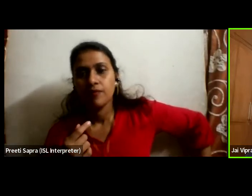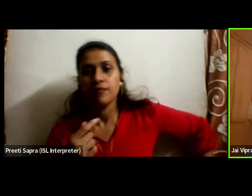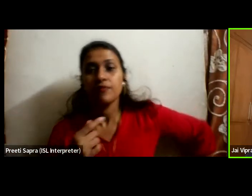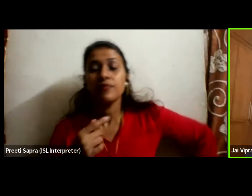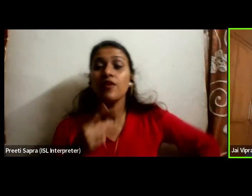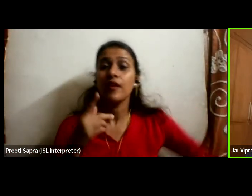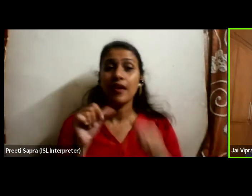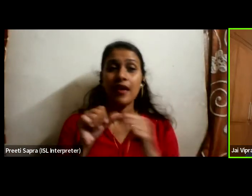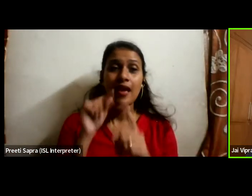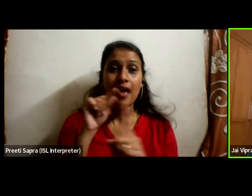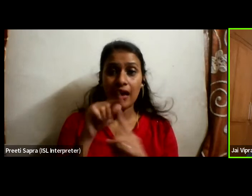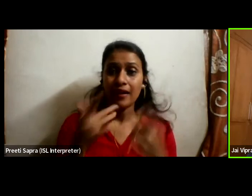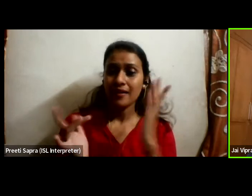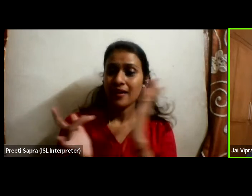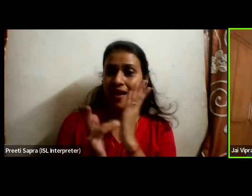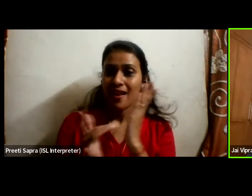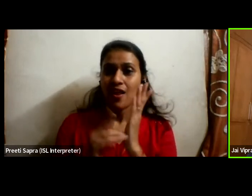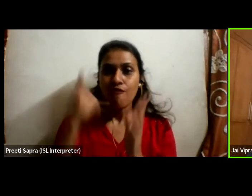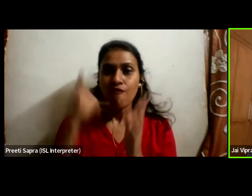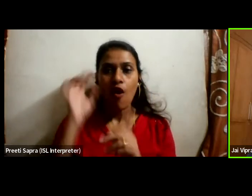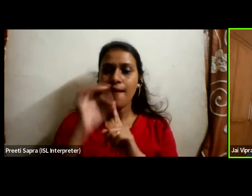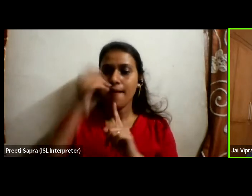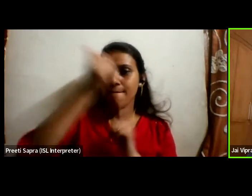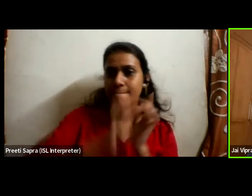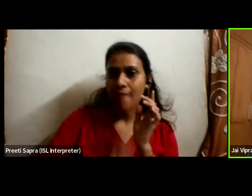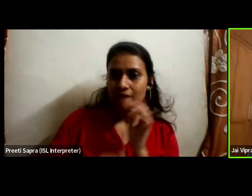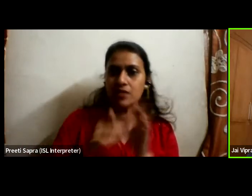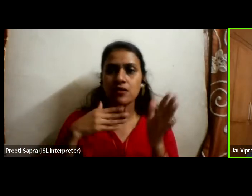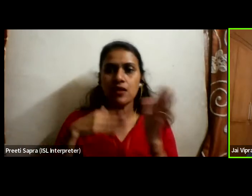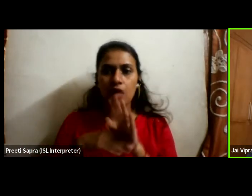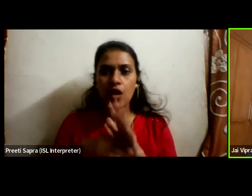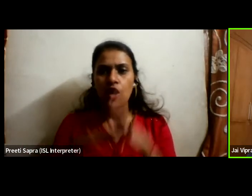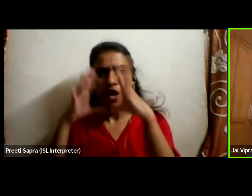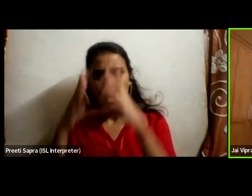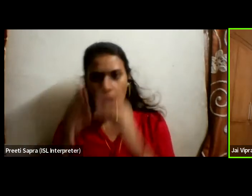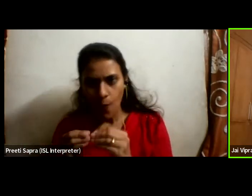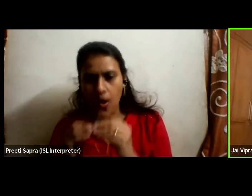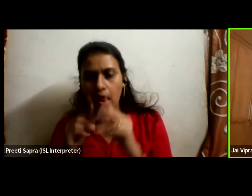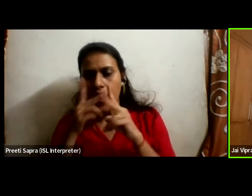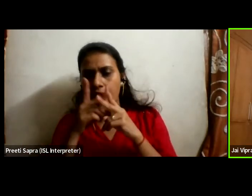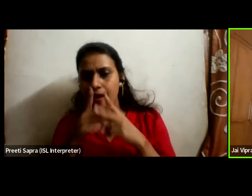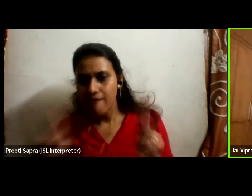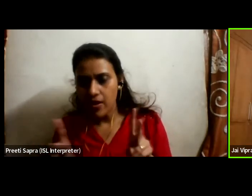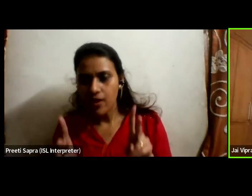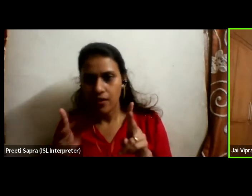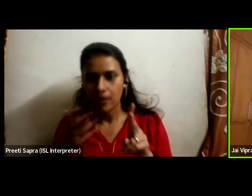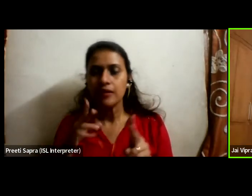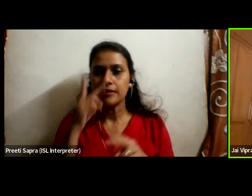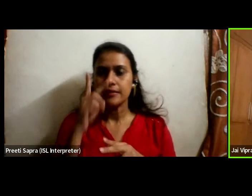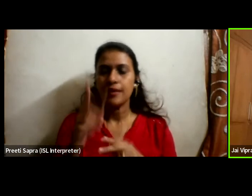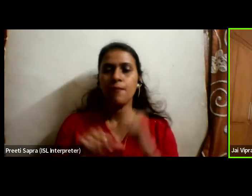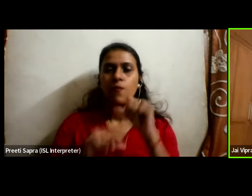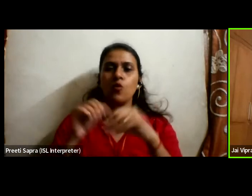techniques, where techniques such as privacy-preserving computing, differential privacy are being